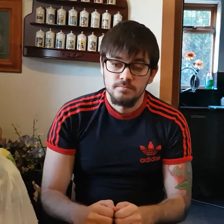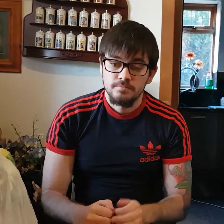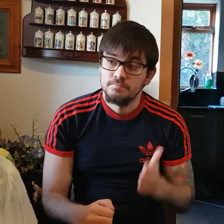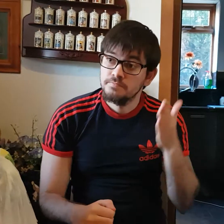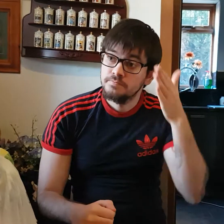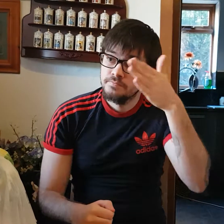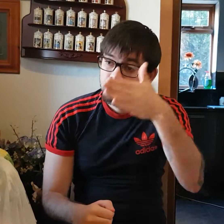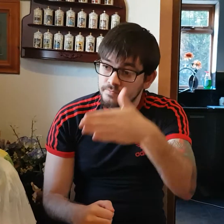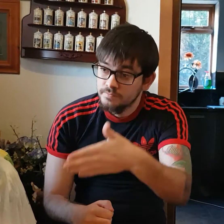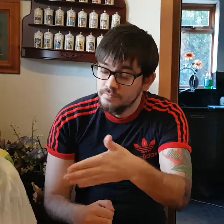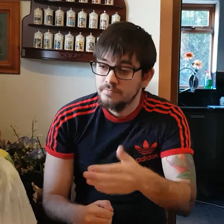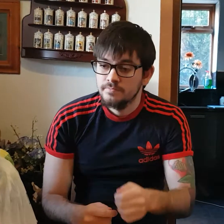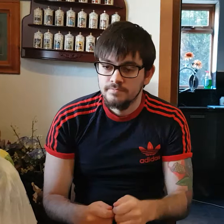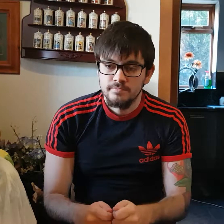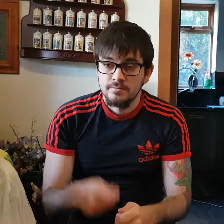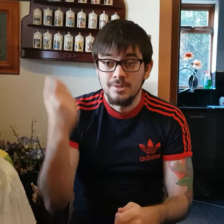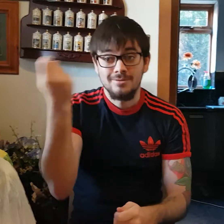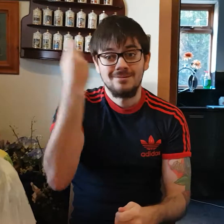ELDS. So I went there